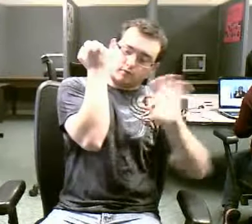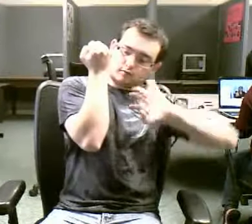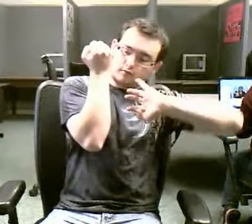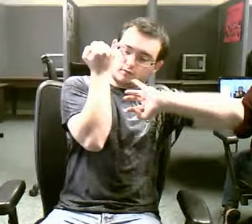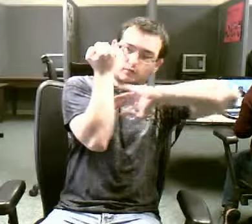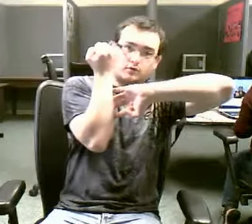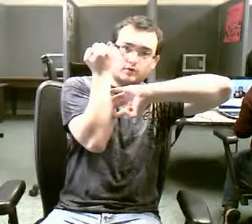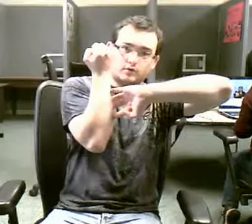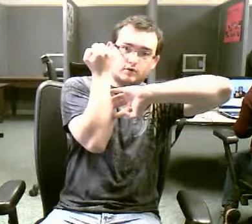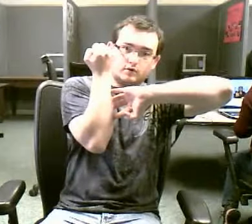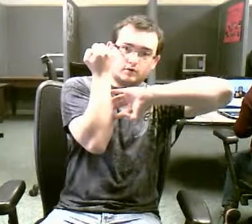1. True ribs.